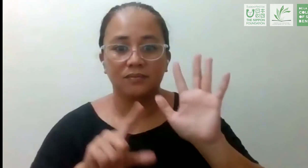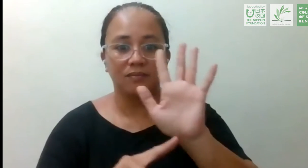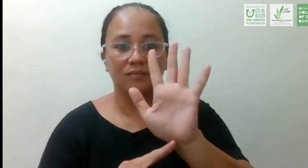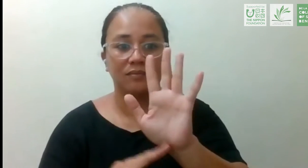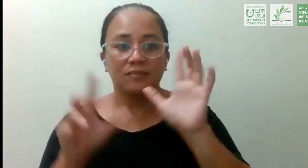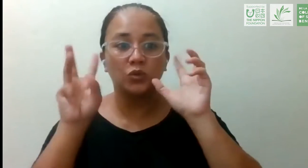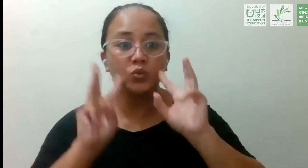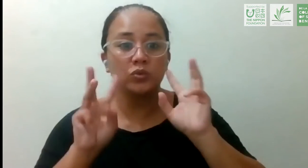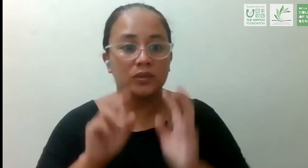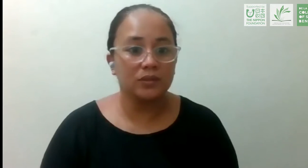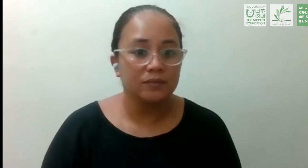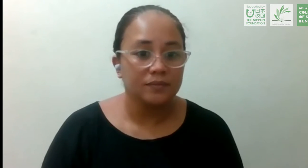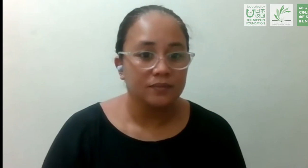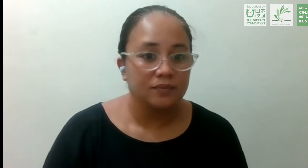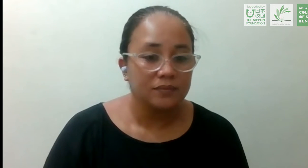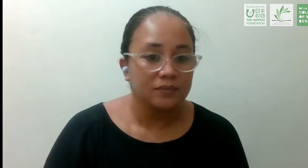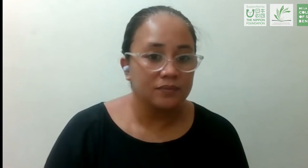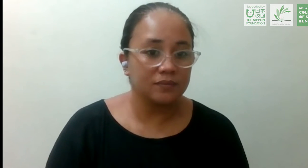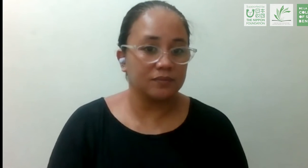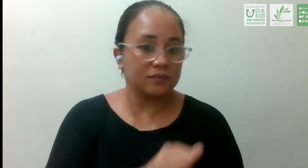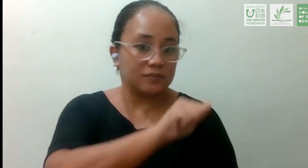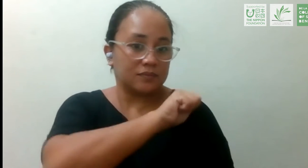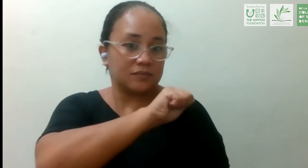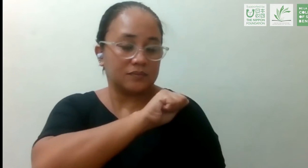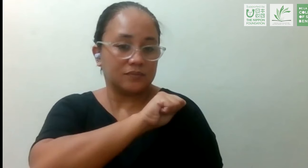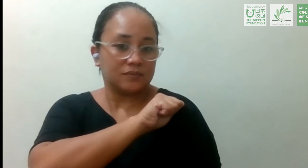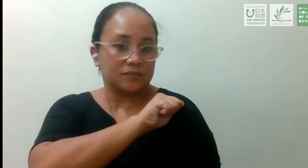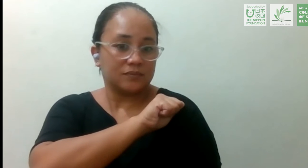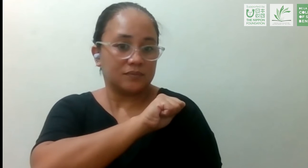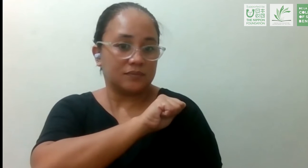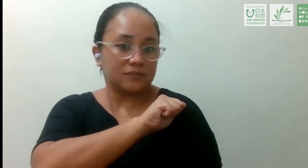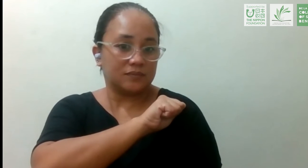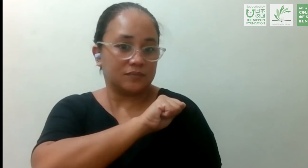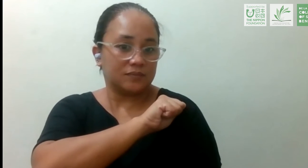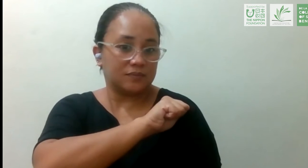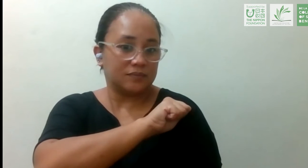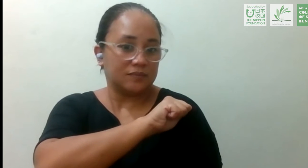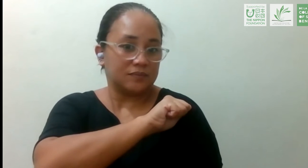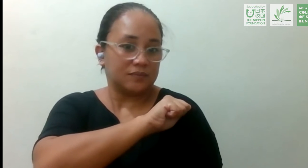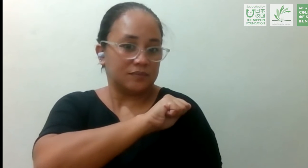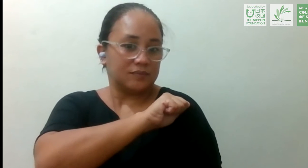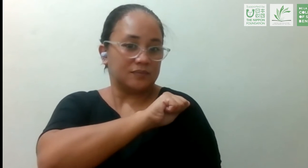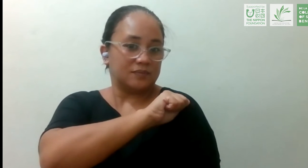Okay, so left is bigger than right. Whoops.